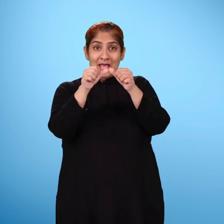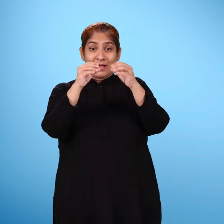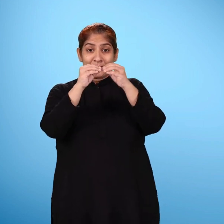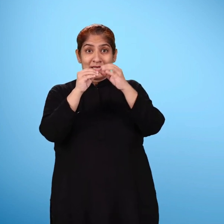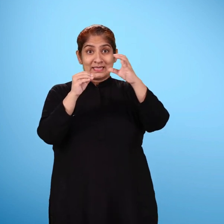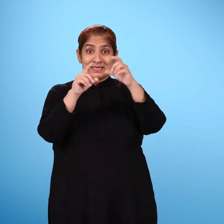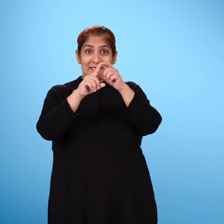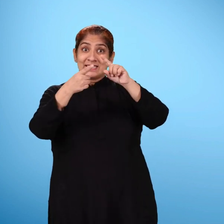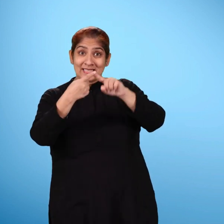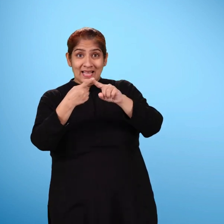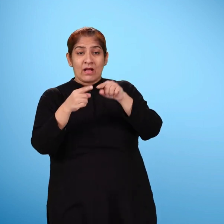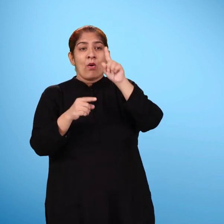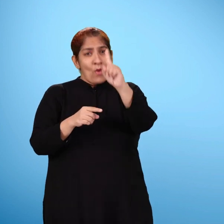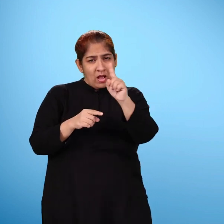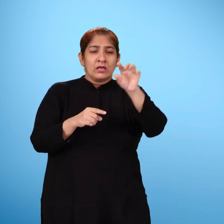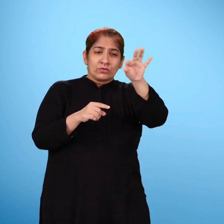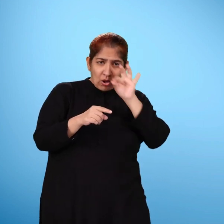Select one or more options.